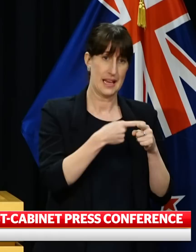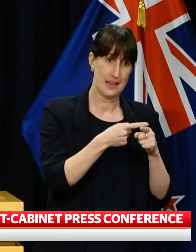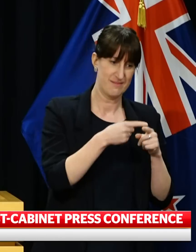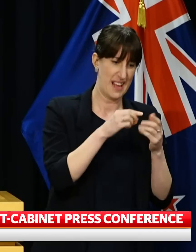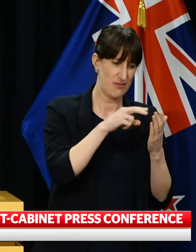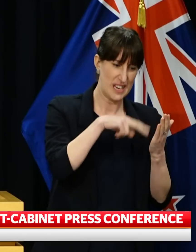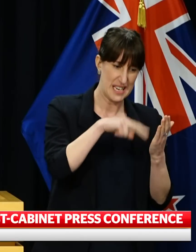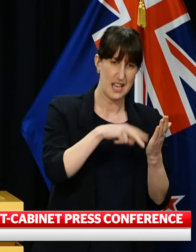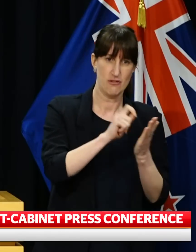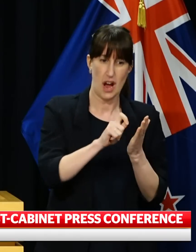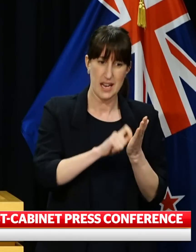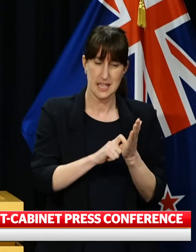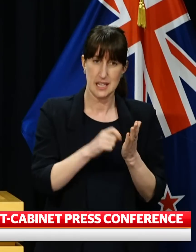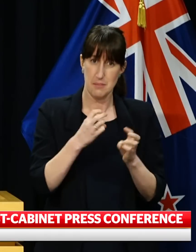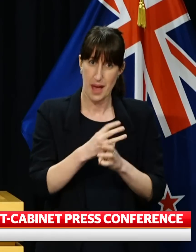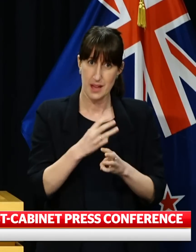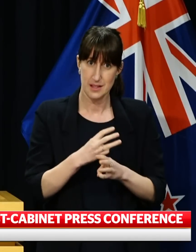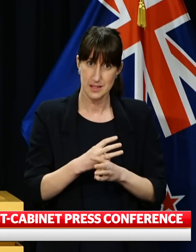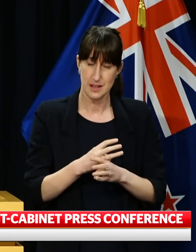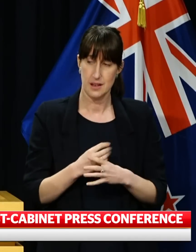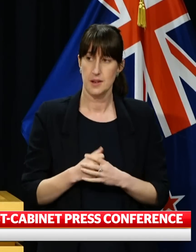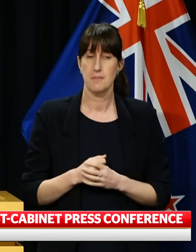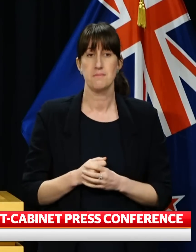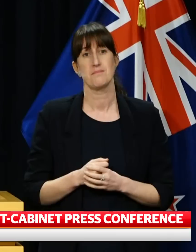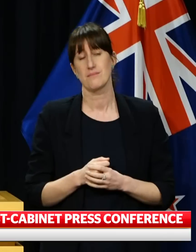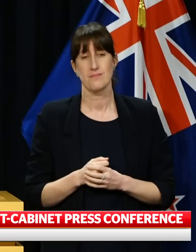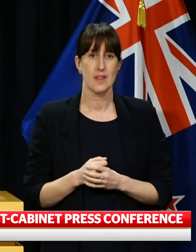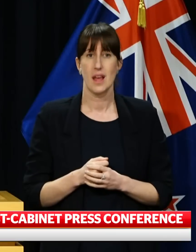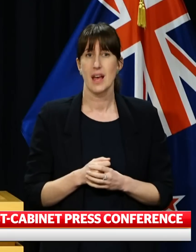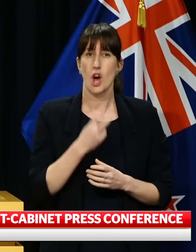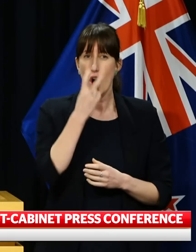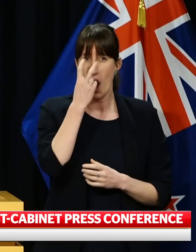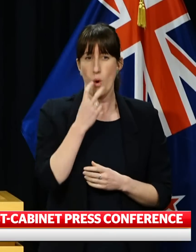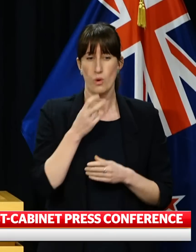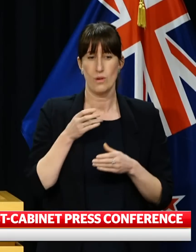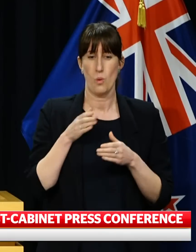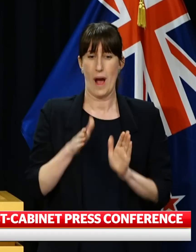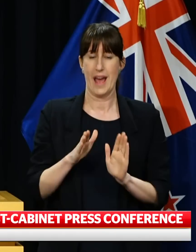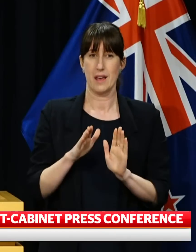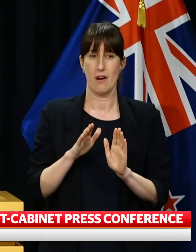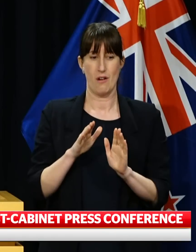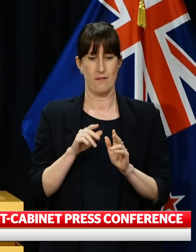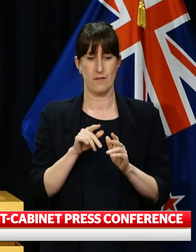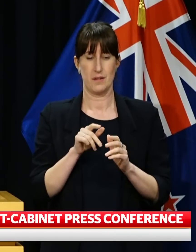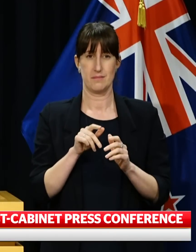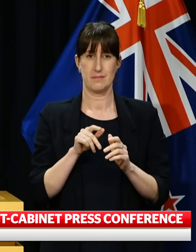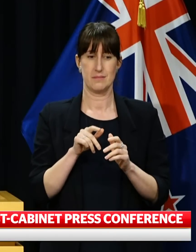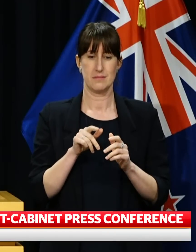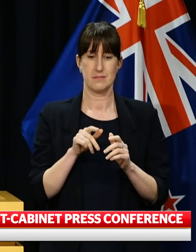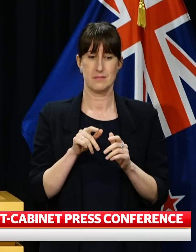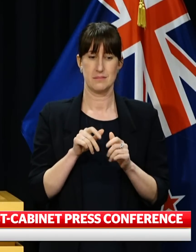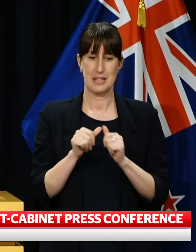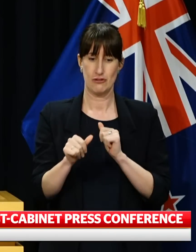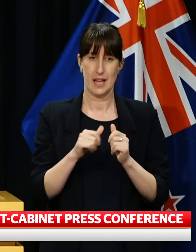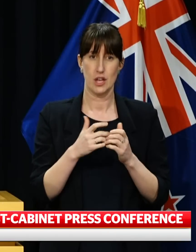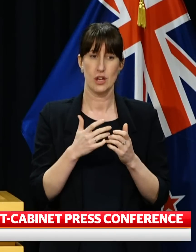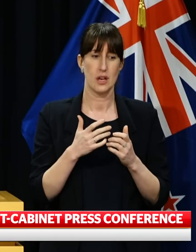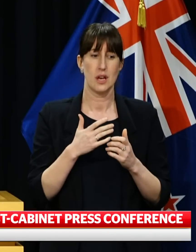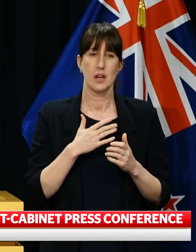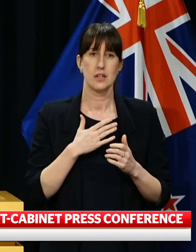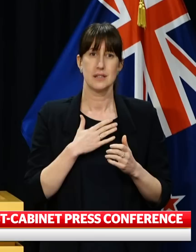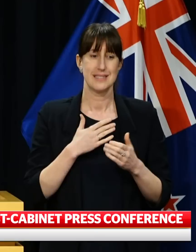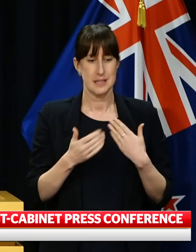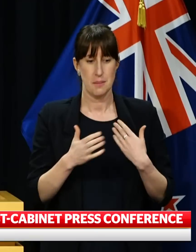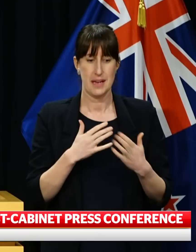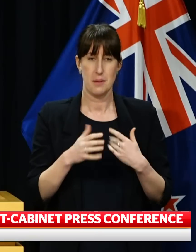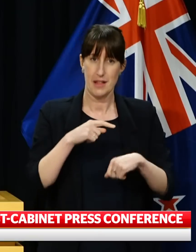they've already gained a skill, don't need to spend more time on that. You actually want to focus on making sure that you're adding value for every